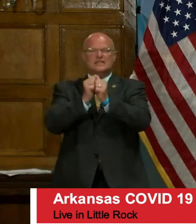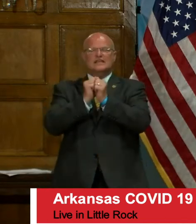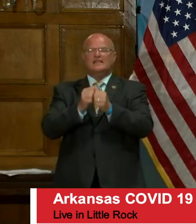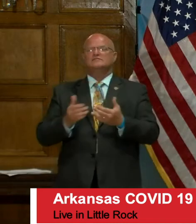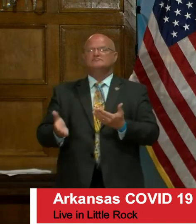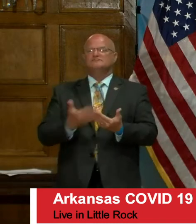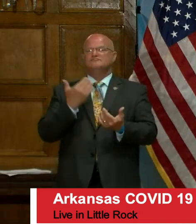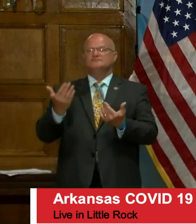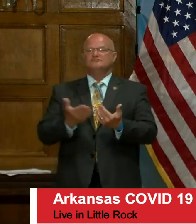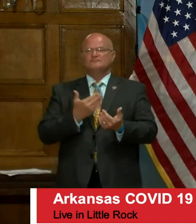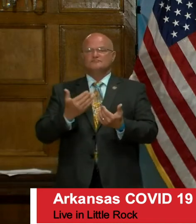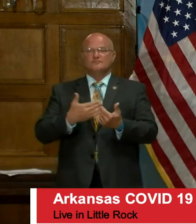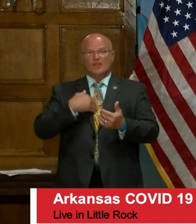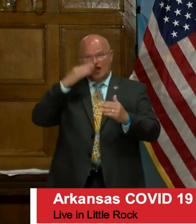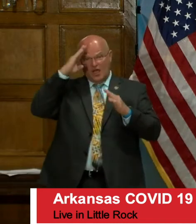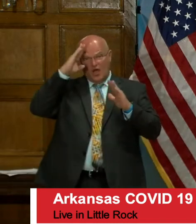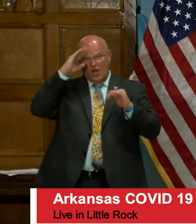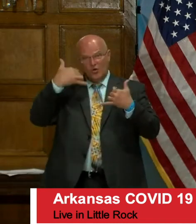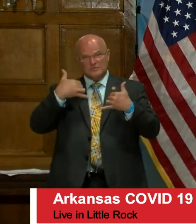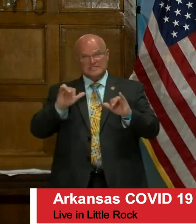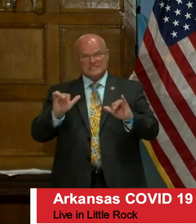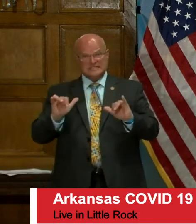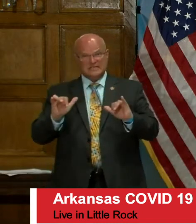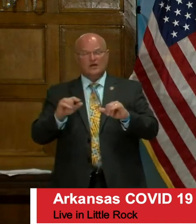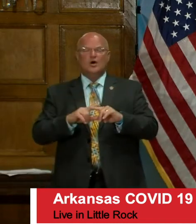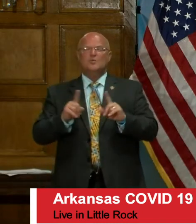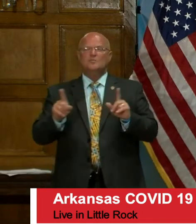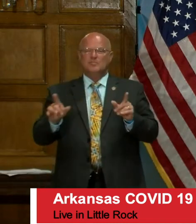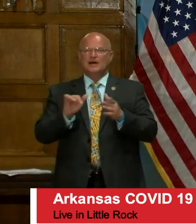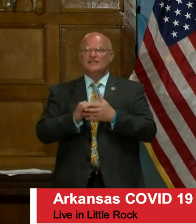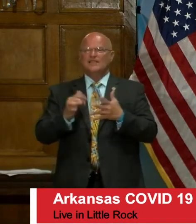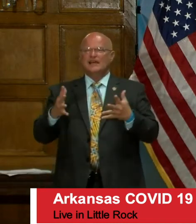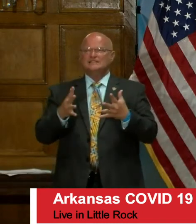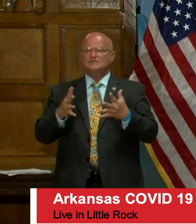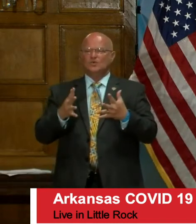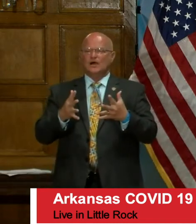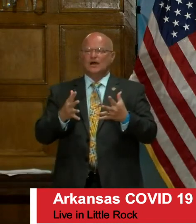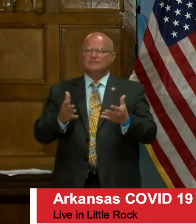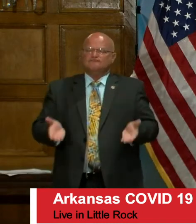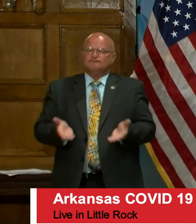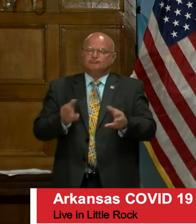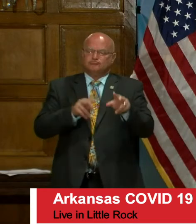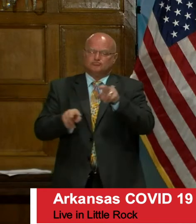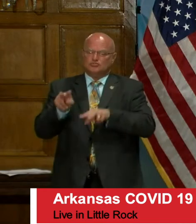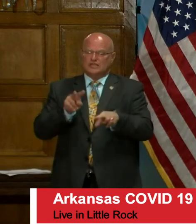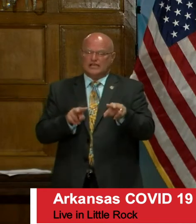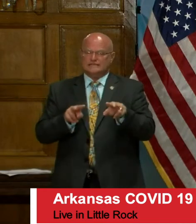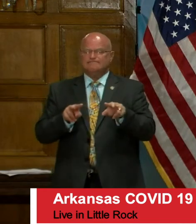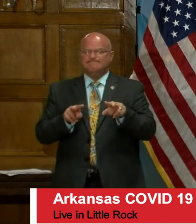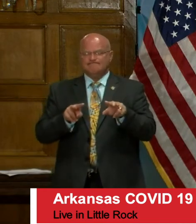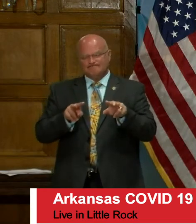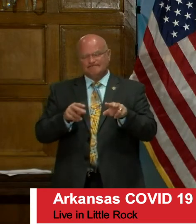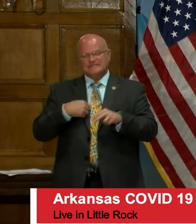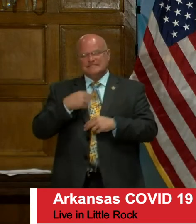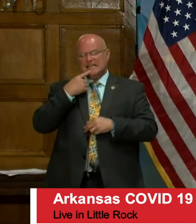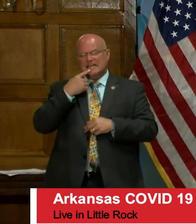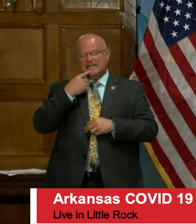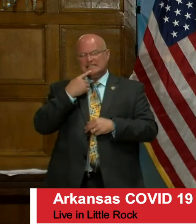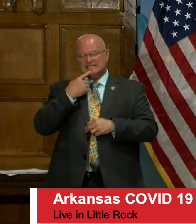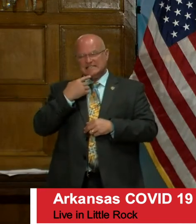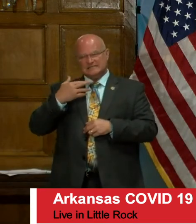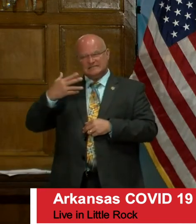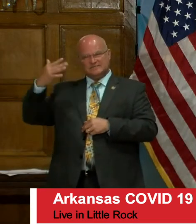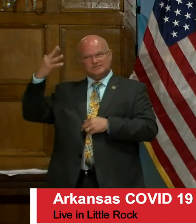together. I hope that's still the case, but that's what provoked us to look at it. Now, as I said from the